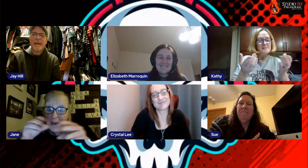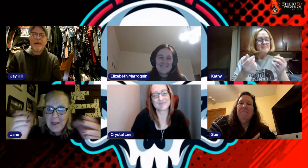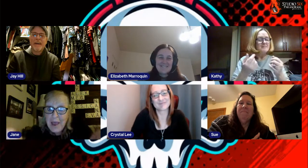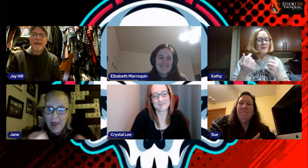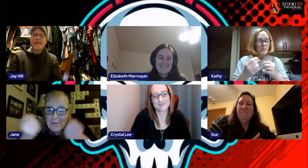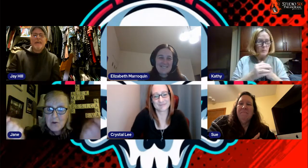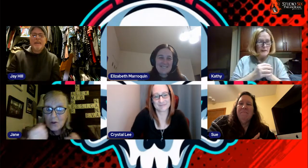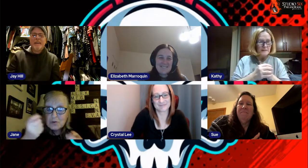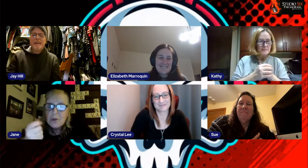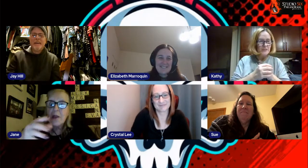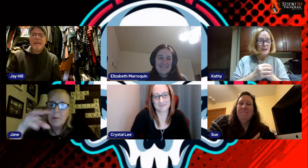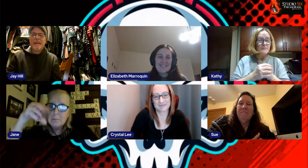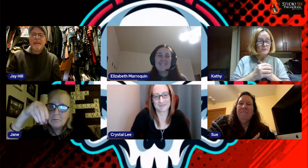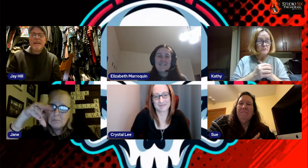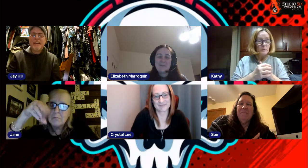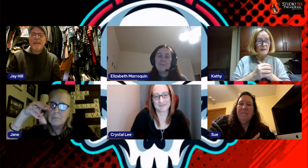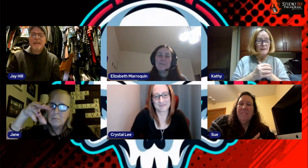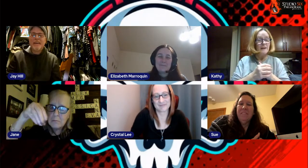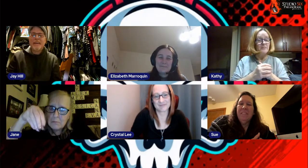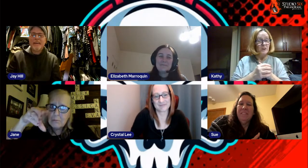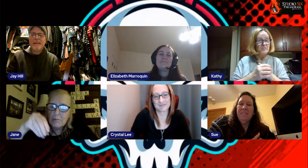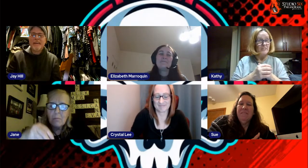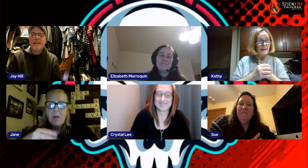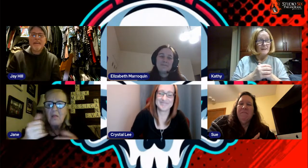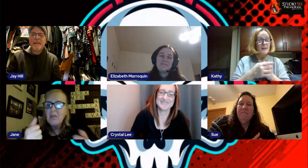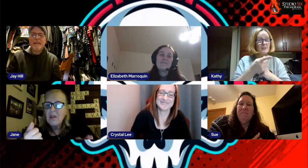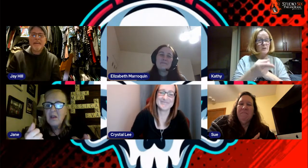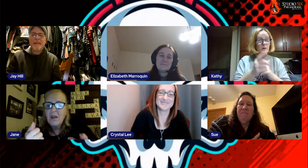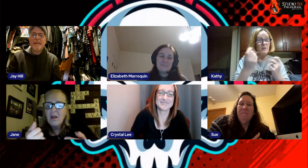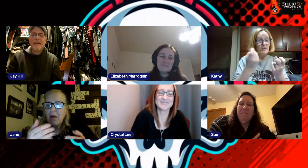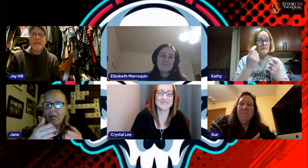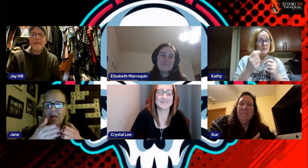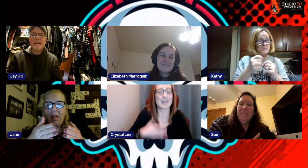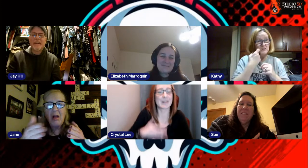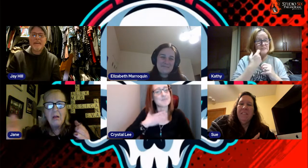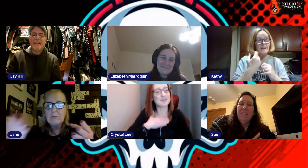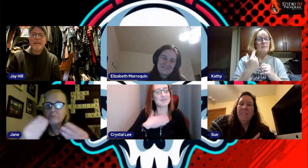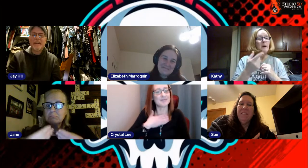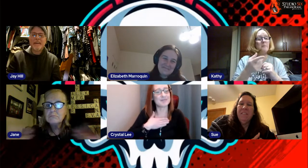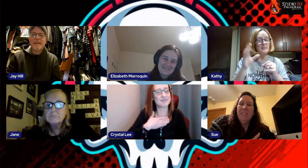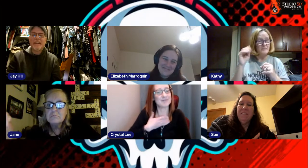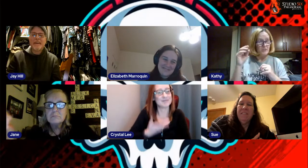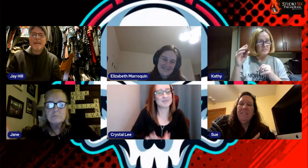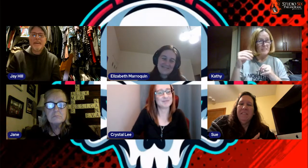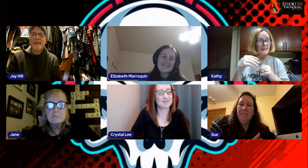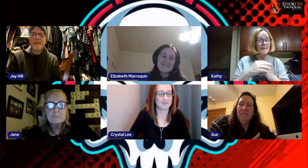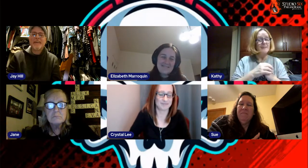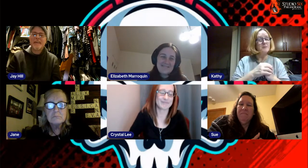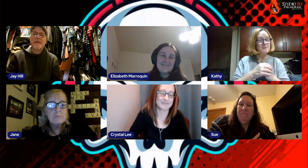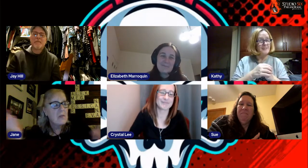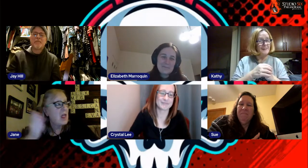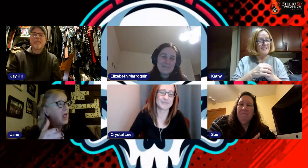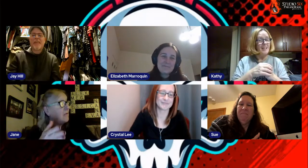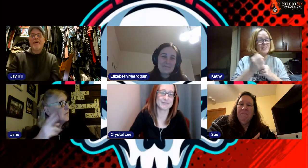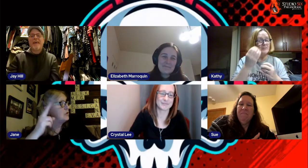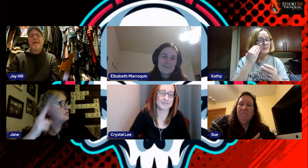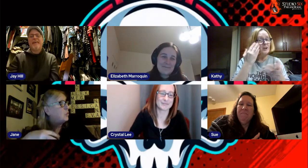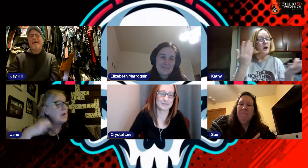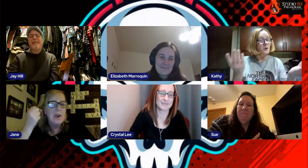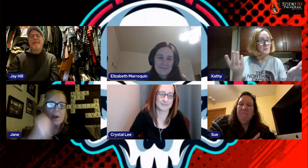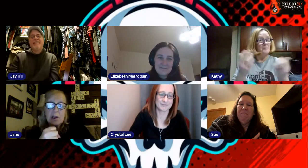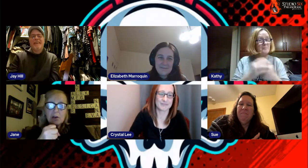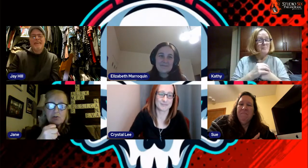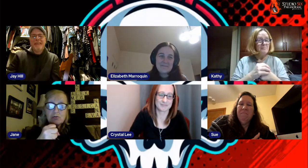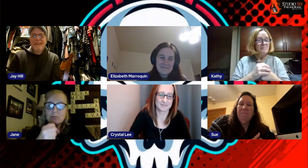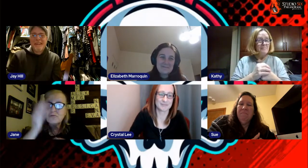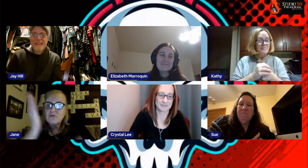I'm here. He's at the wedding, his anniversary wedding, he flickered the light. So when the anniversary just came out, he flickered the light. He was like letting her